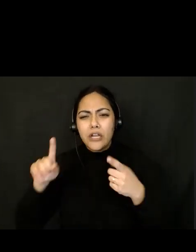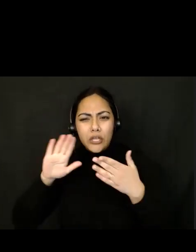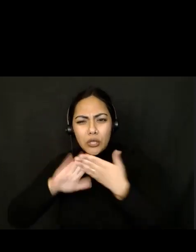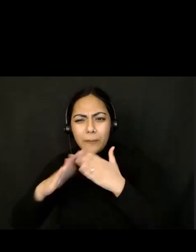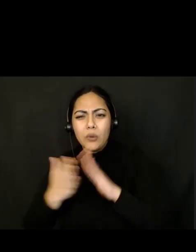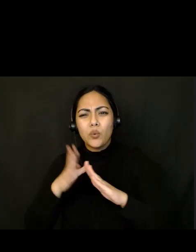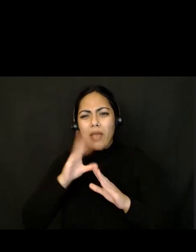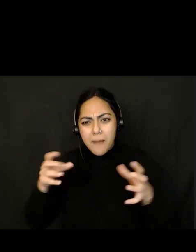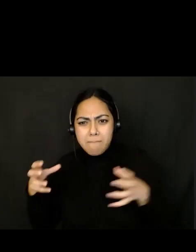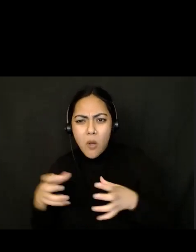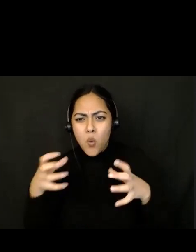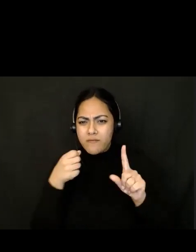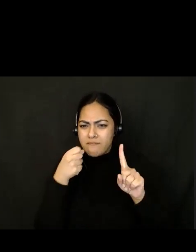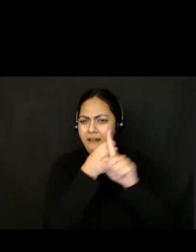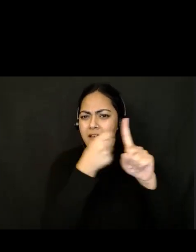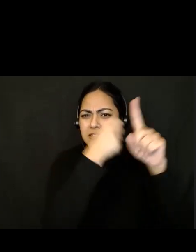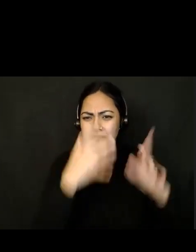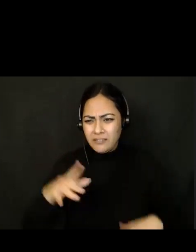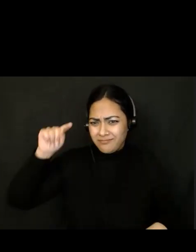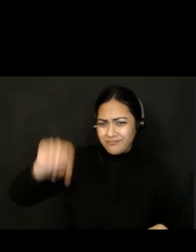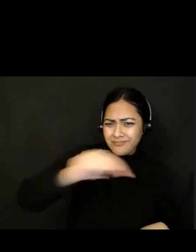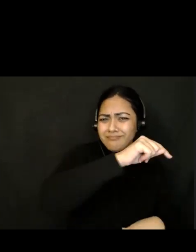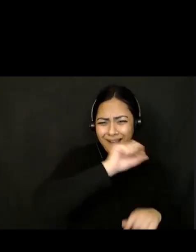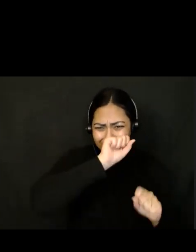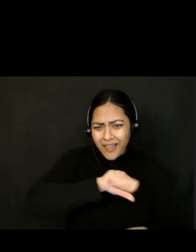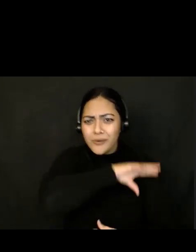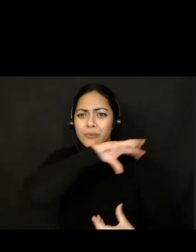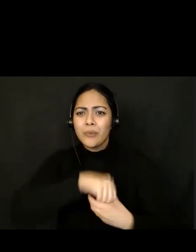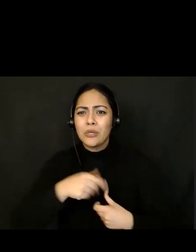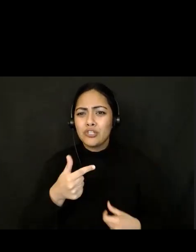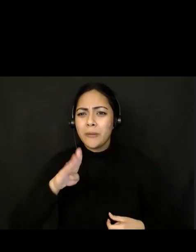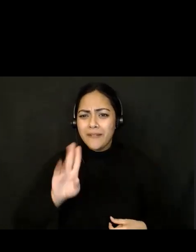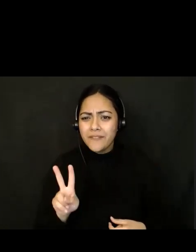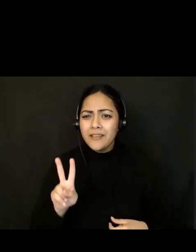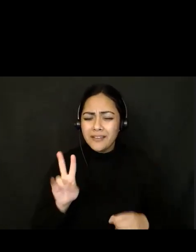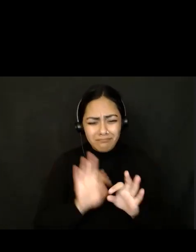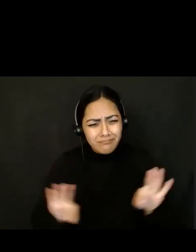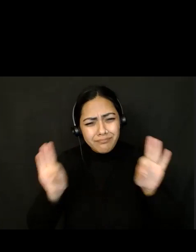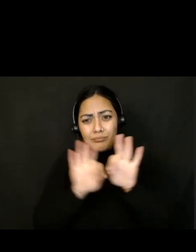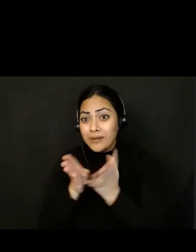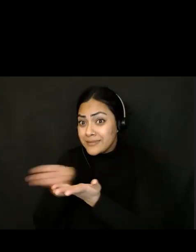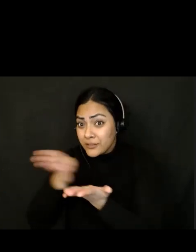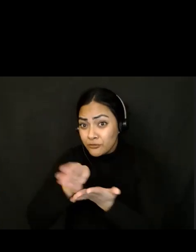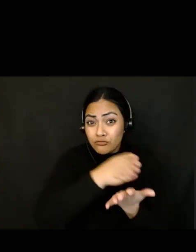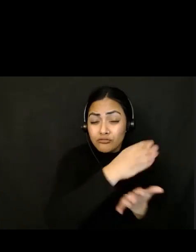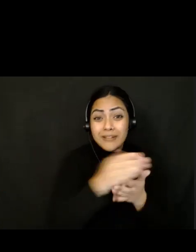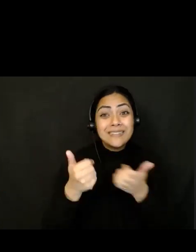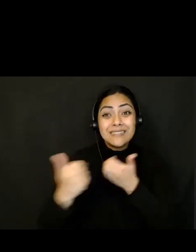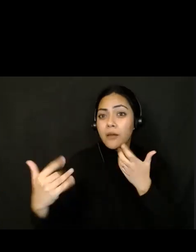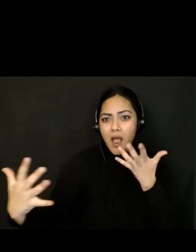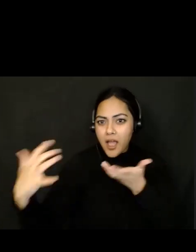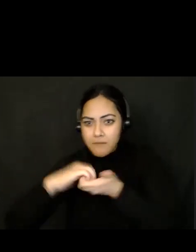have spoken to how intersectoral cooperation and collaboration is so powerful because it